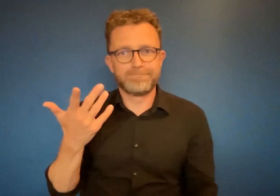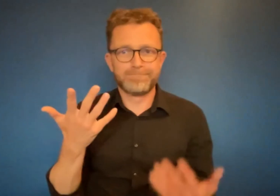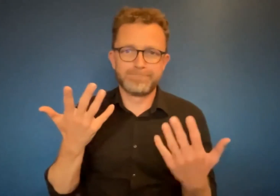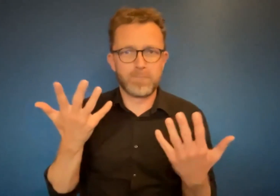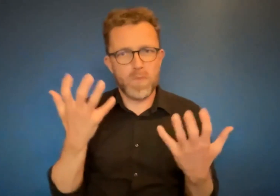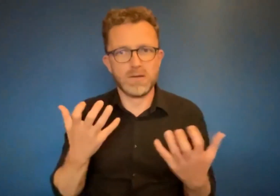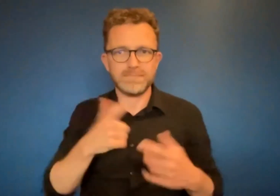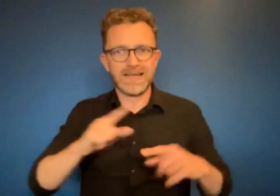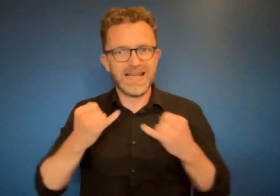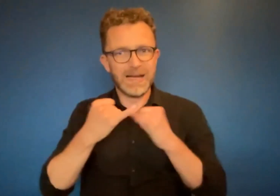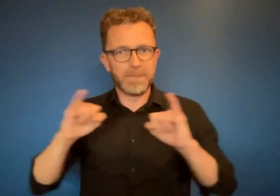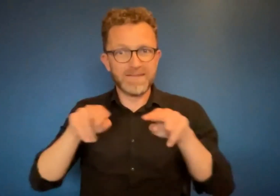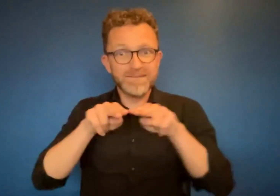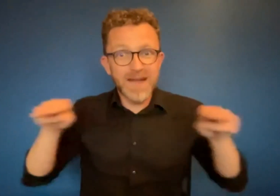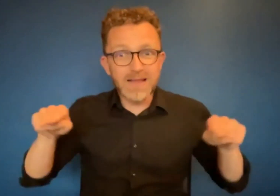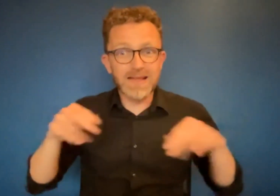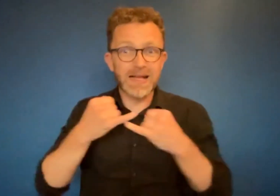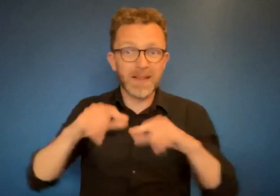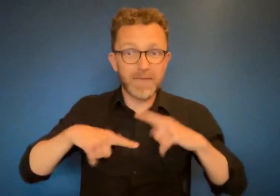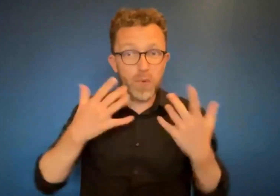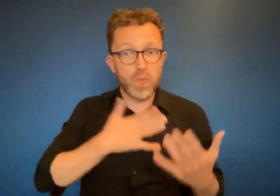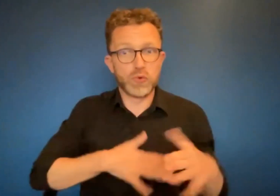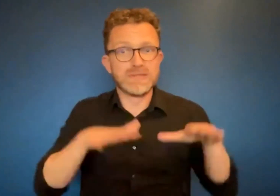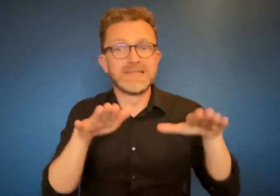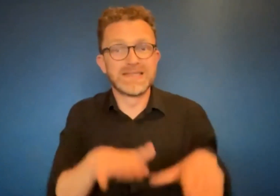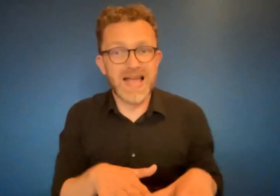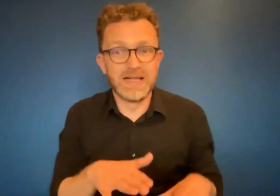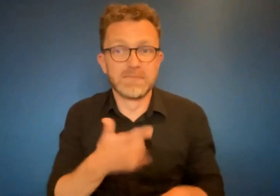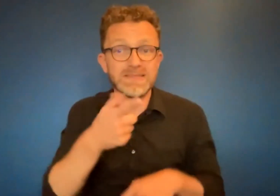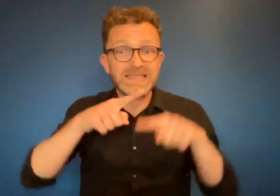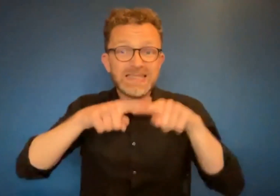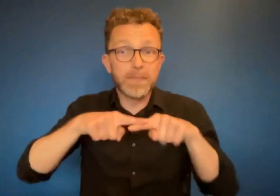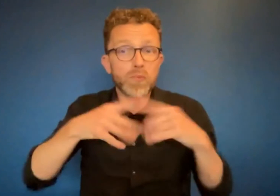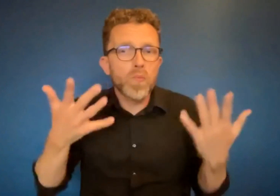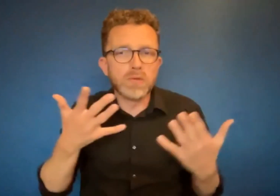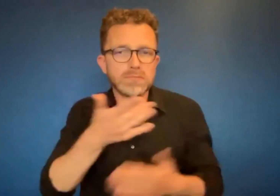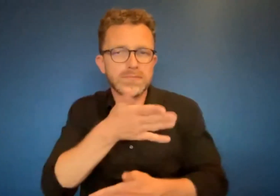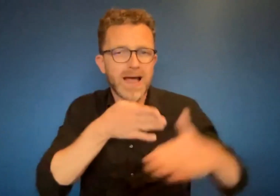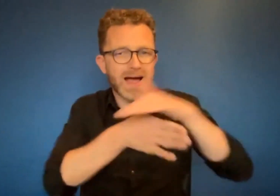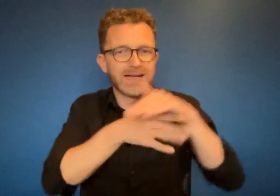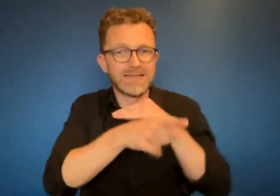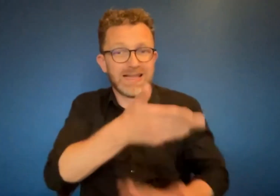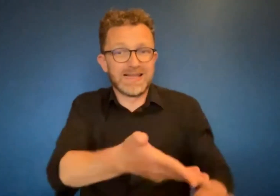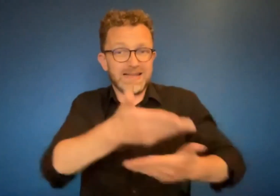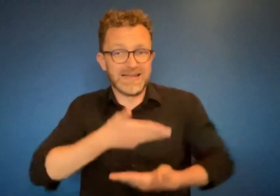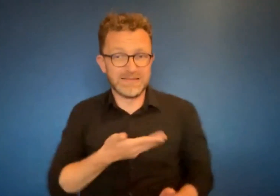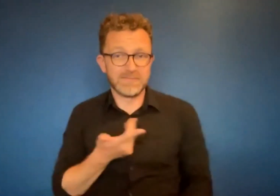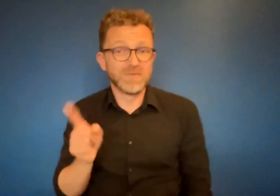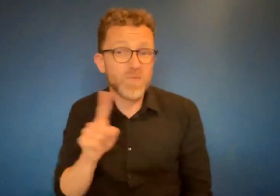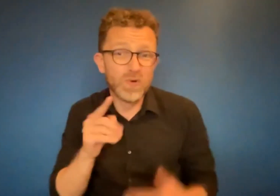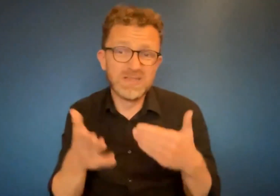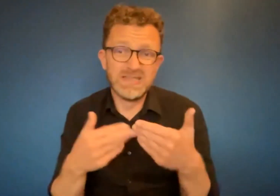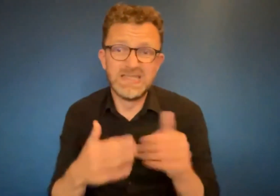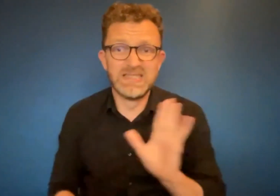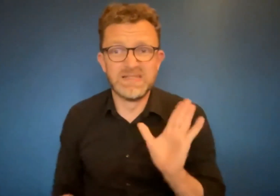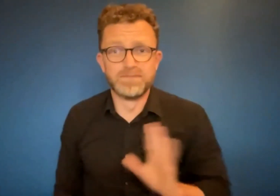Jamie, and thank you, everyone, for being here. How come